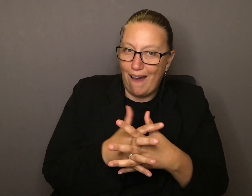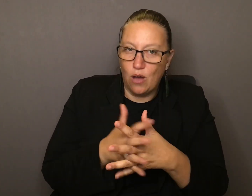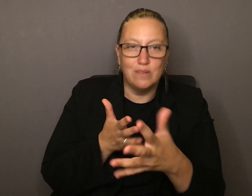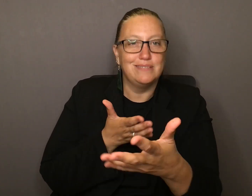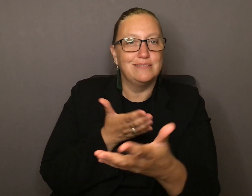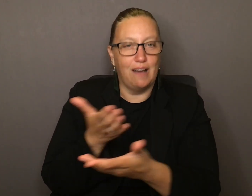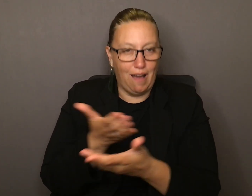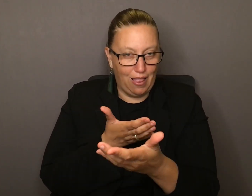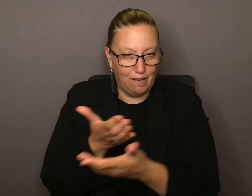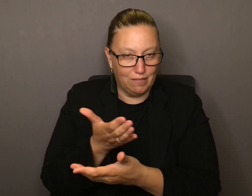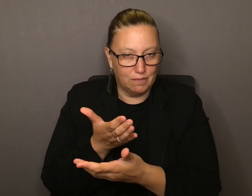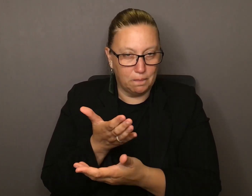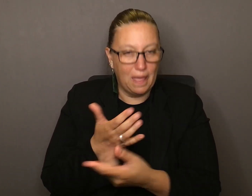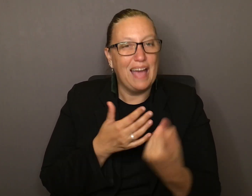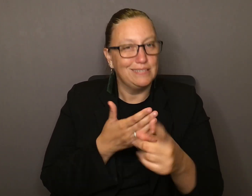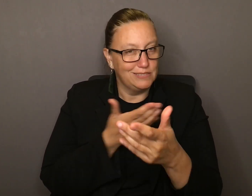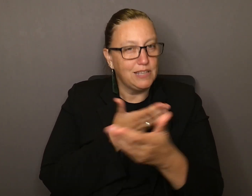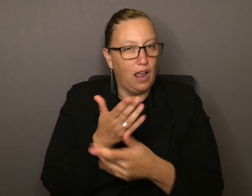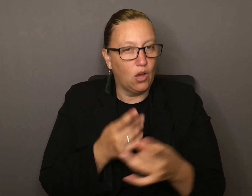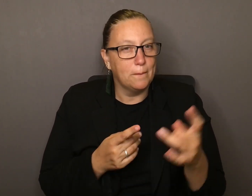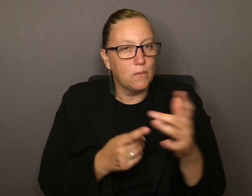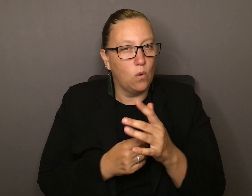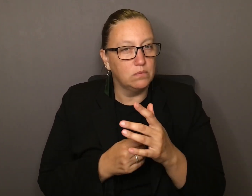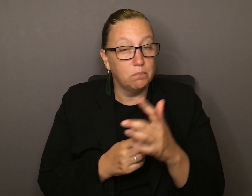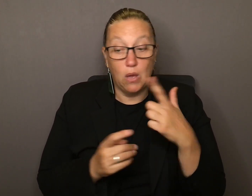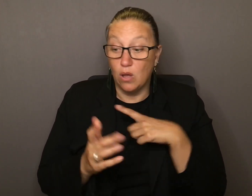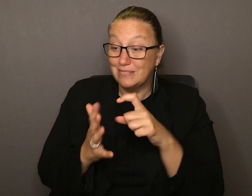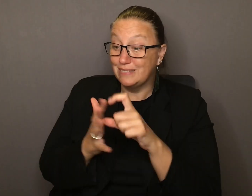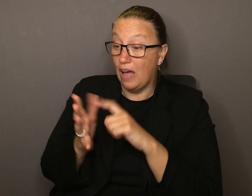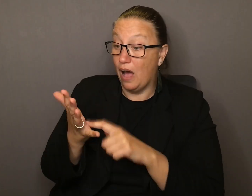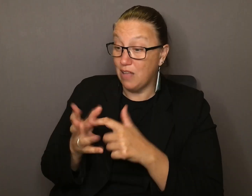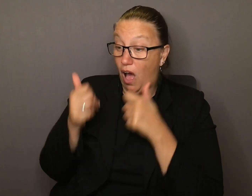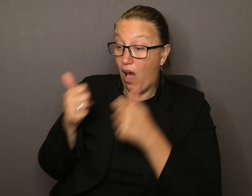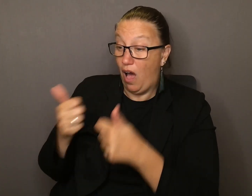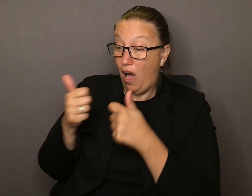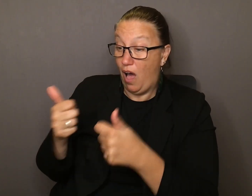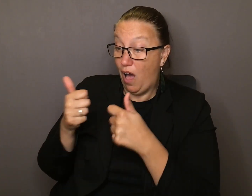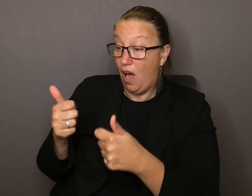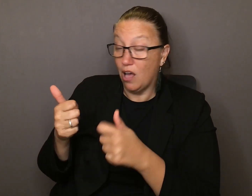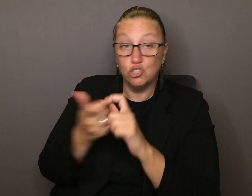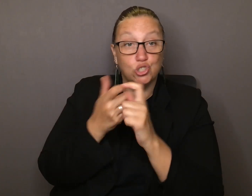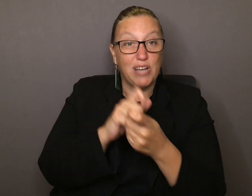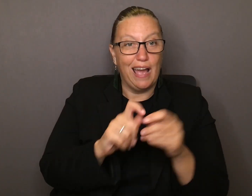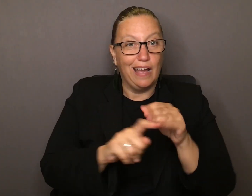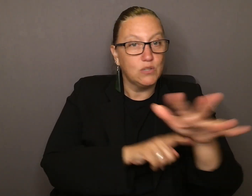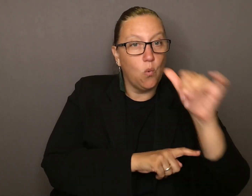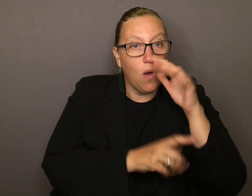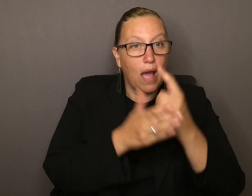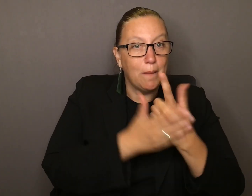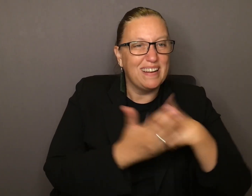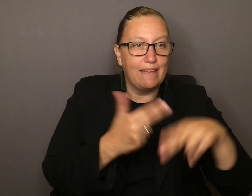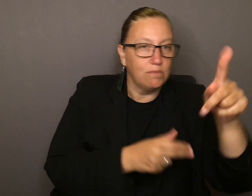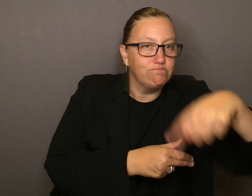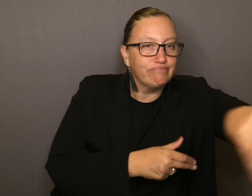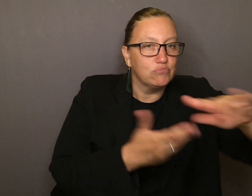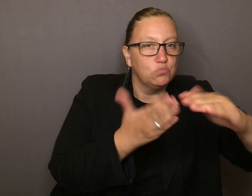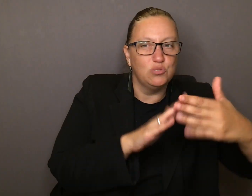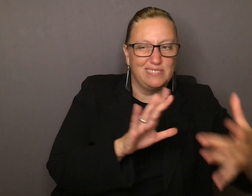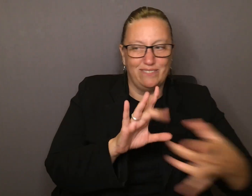the most rigorous data won't create change if the findings don't resonate with community. WWDA and other